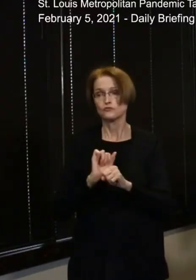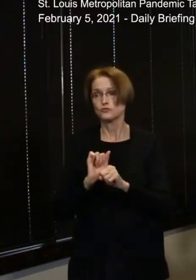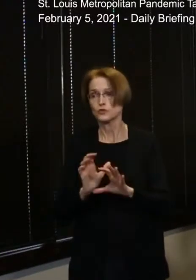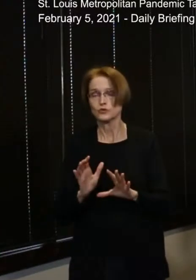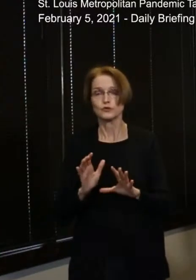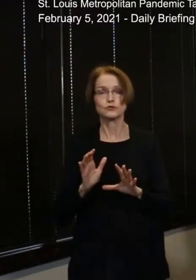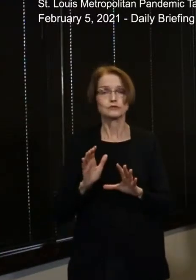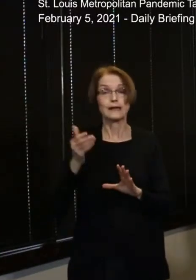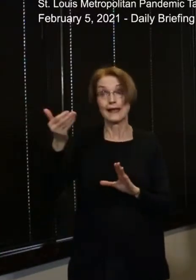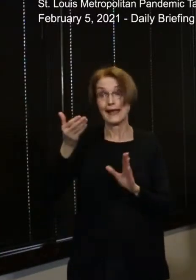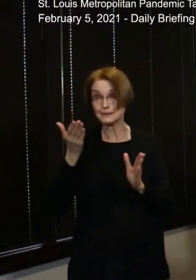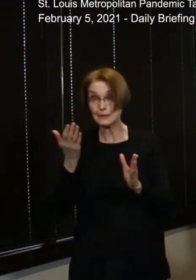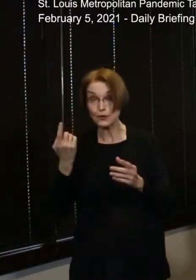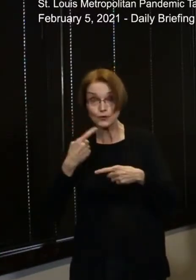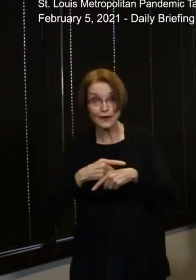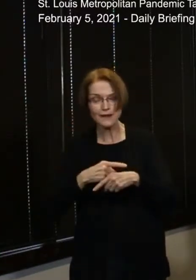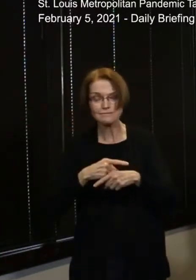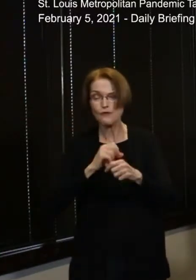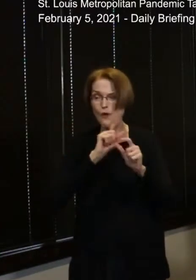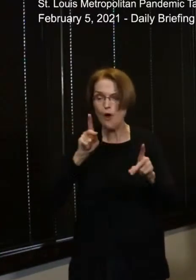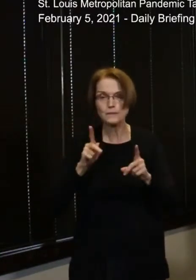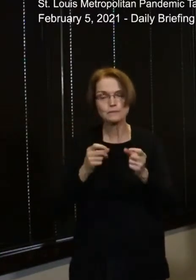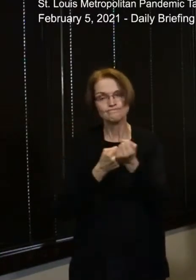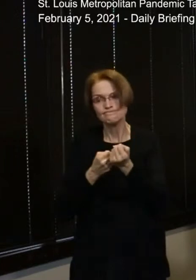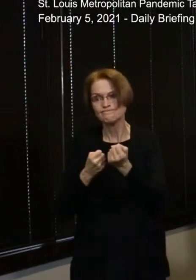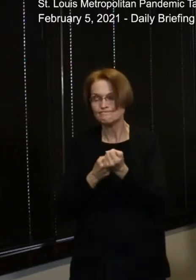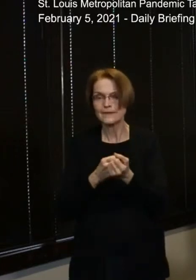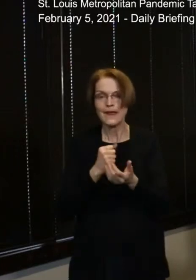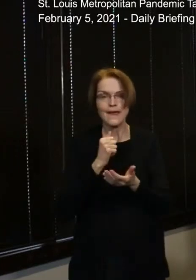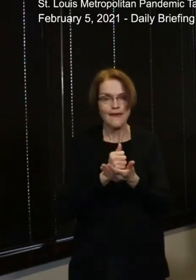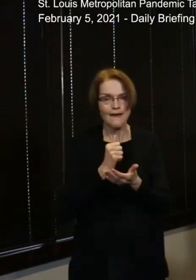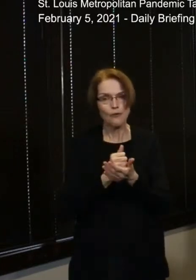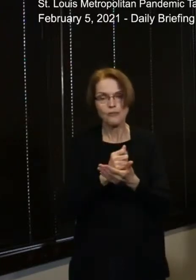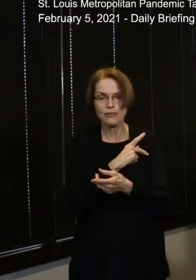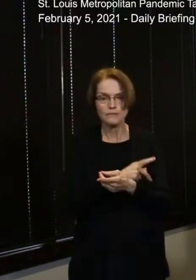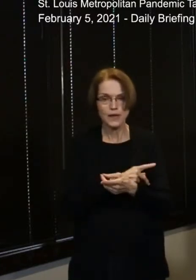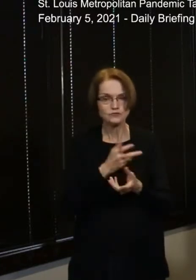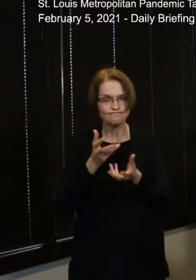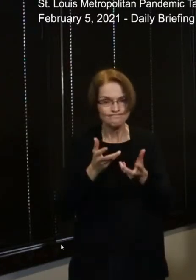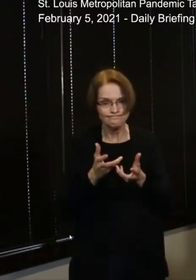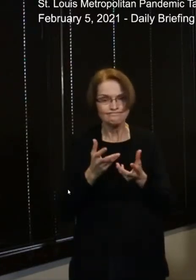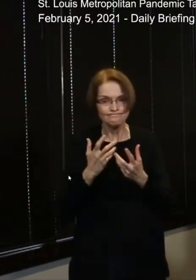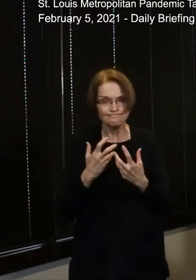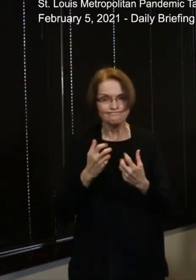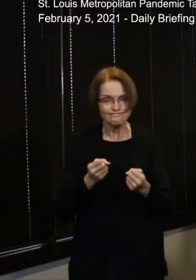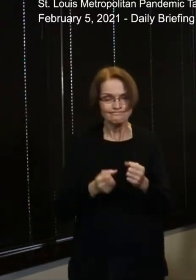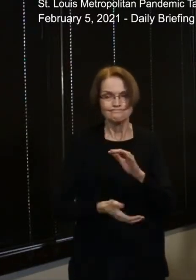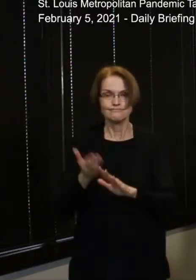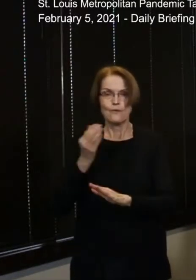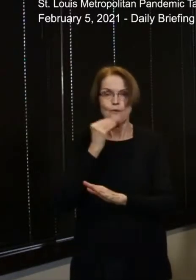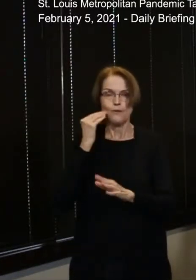our guest speaker today, and everybody else that is helping these patients get better and being able to go home.